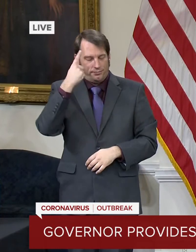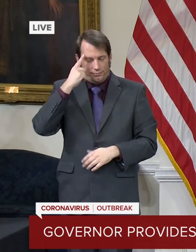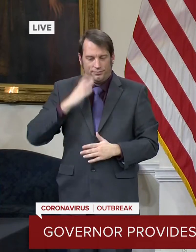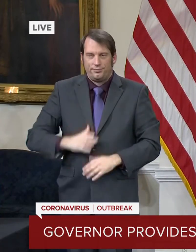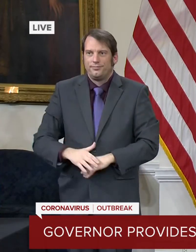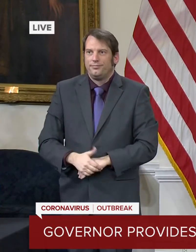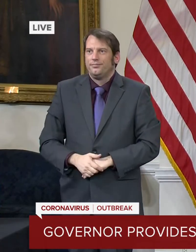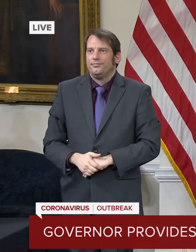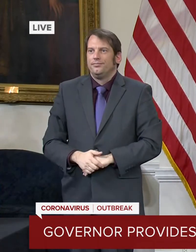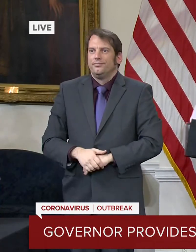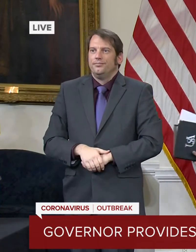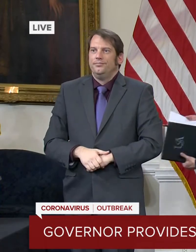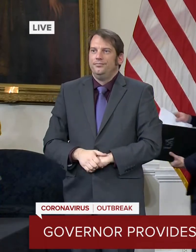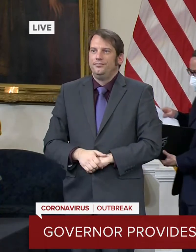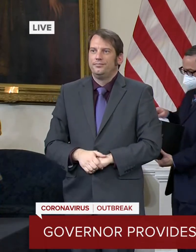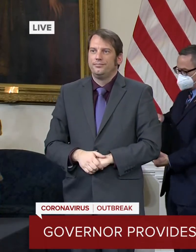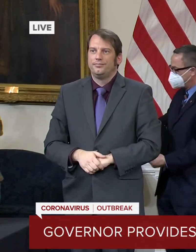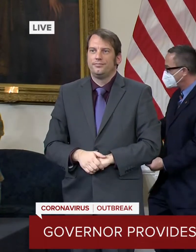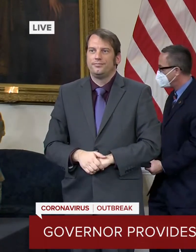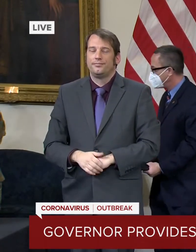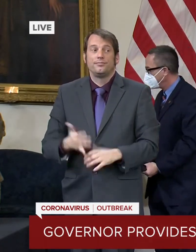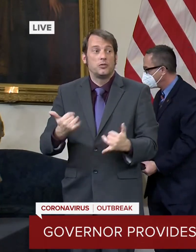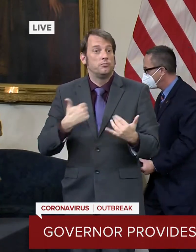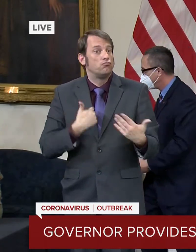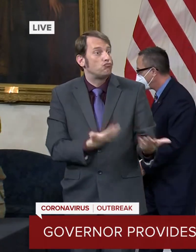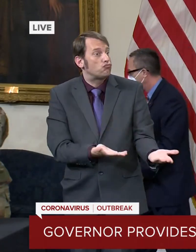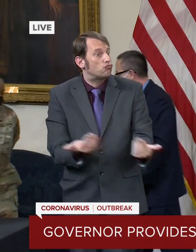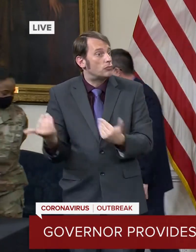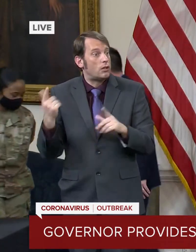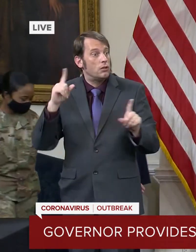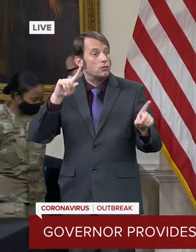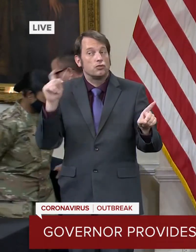With that, we'd be happy to take some questions.